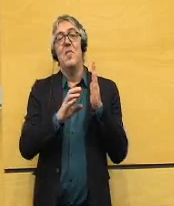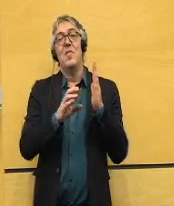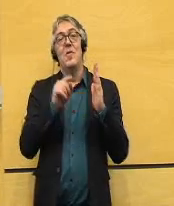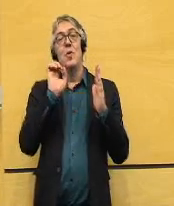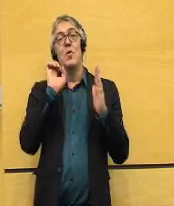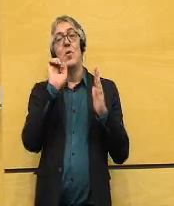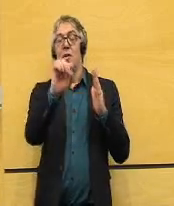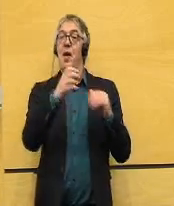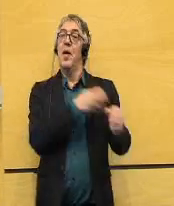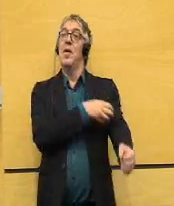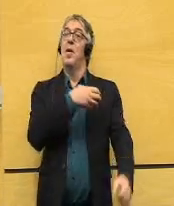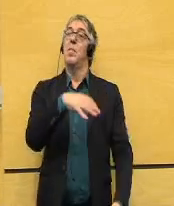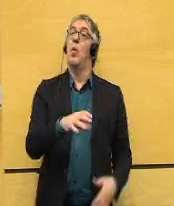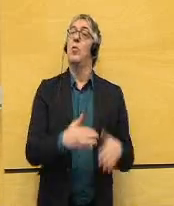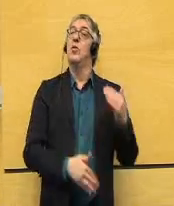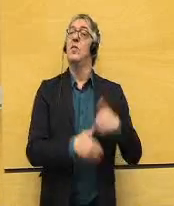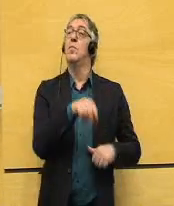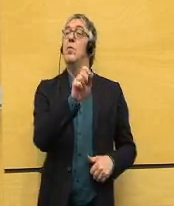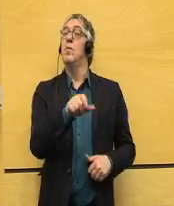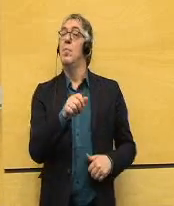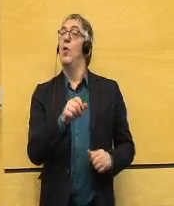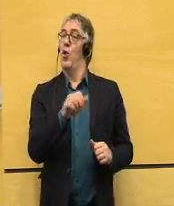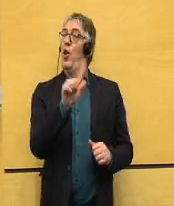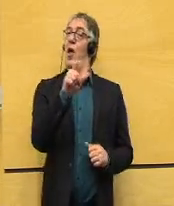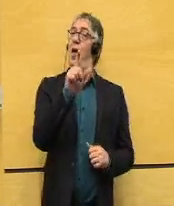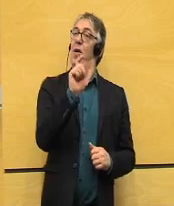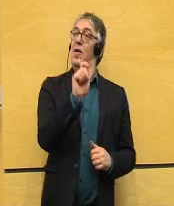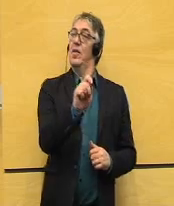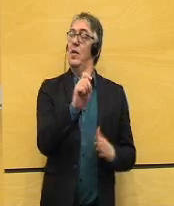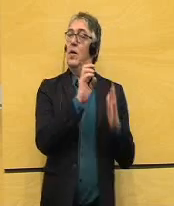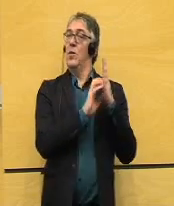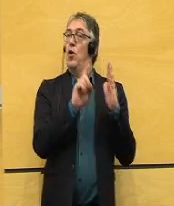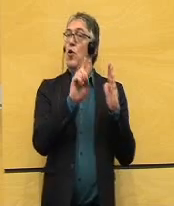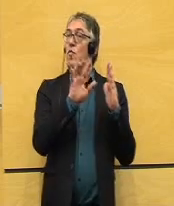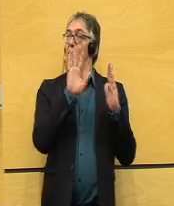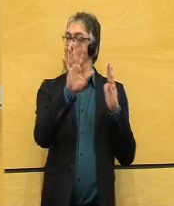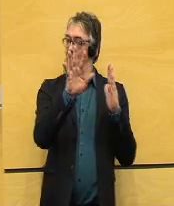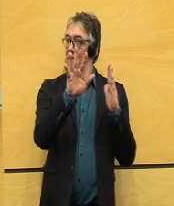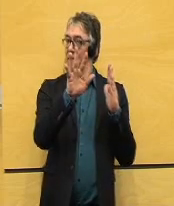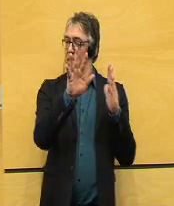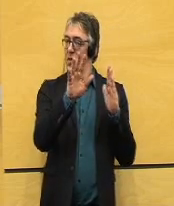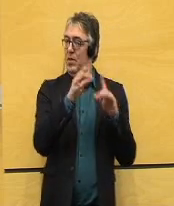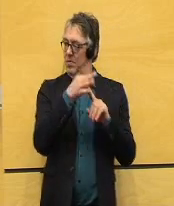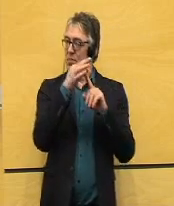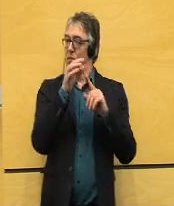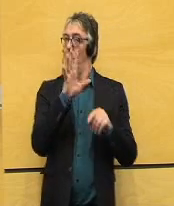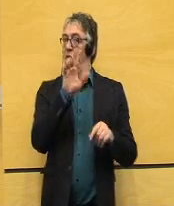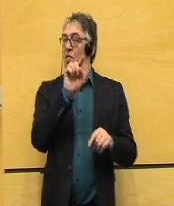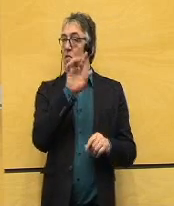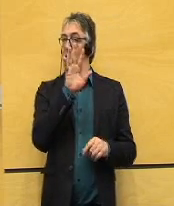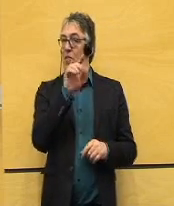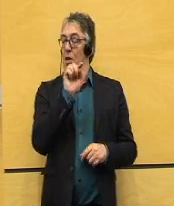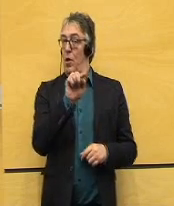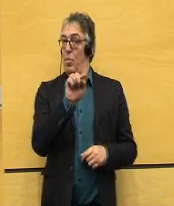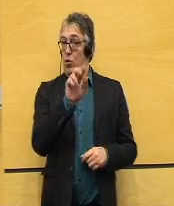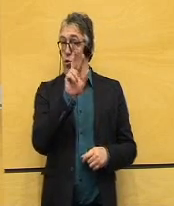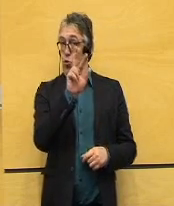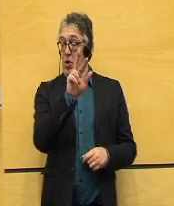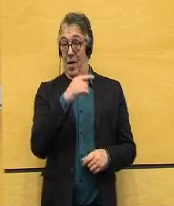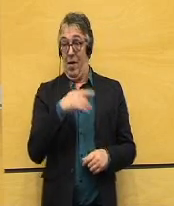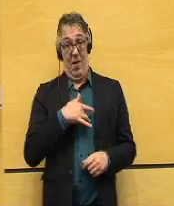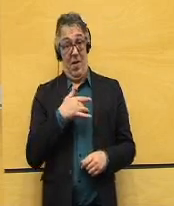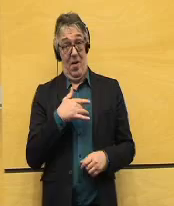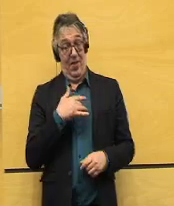15 of the Empowerment of Disabled Persons Act, in particular paragraph 3, is violative of